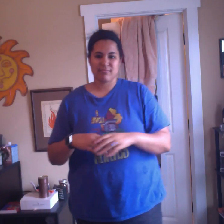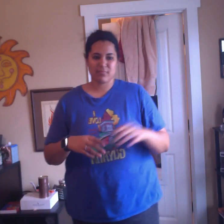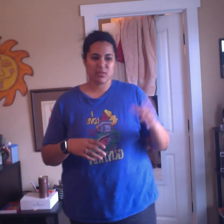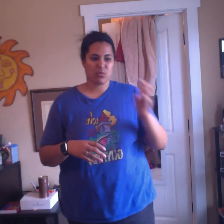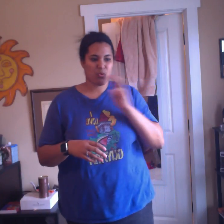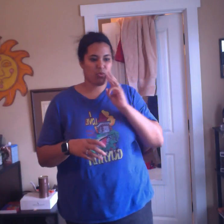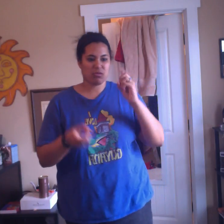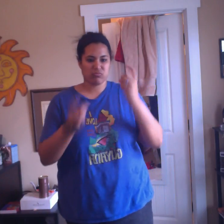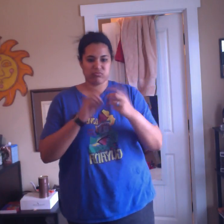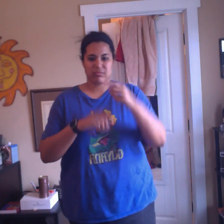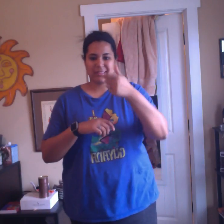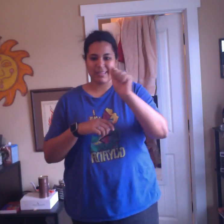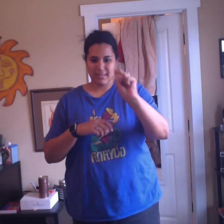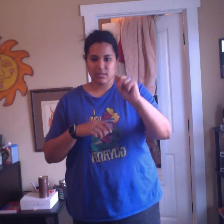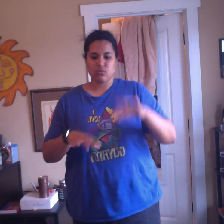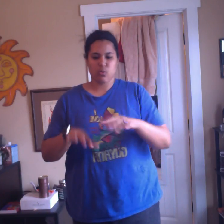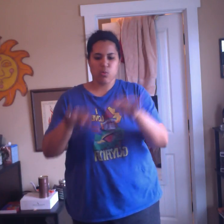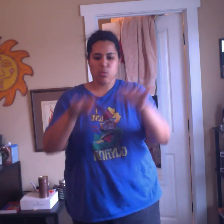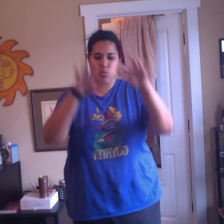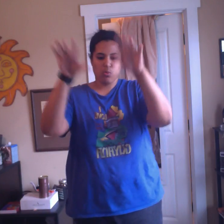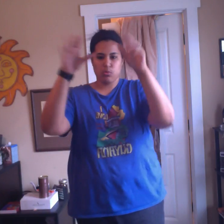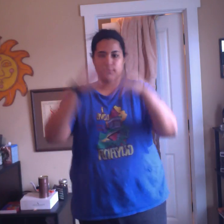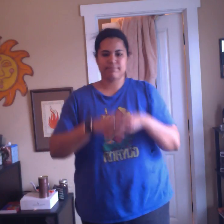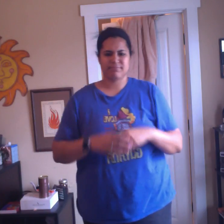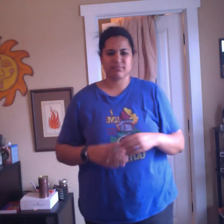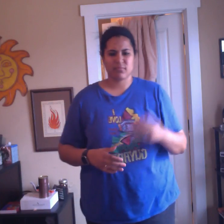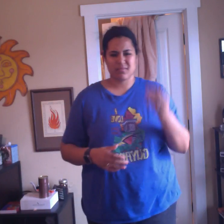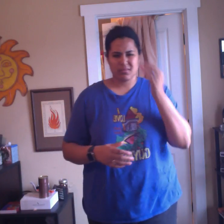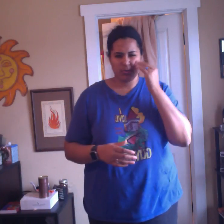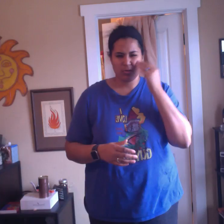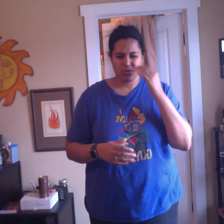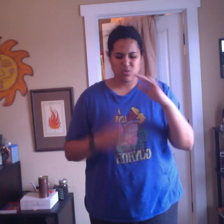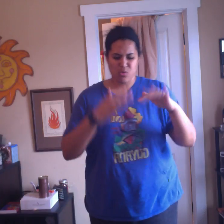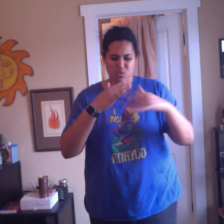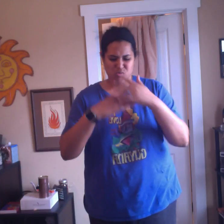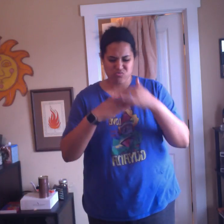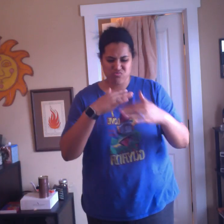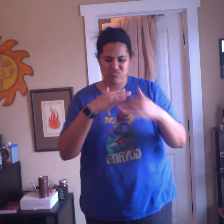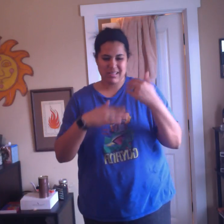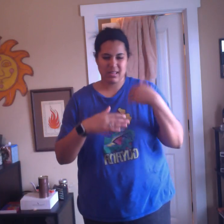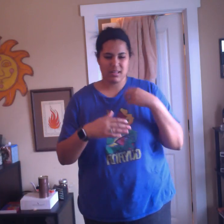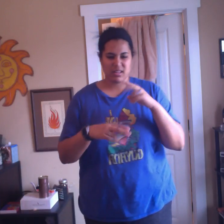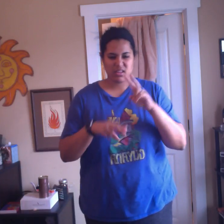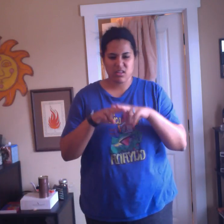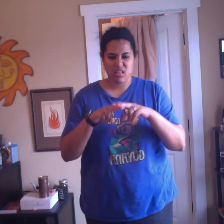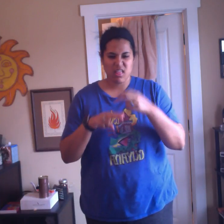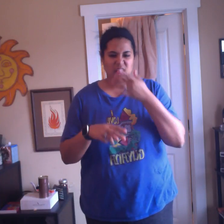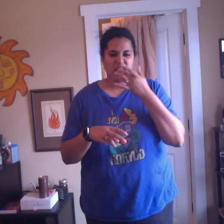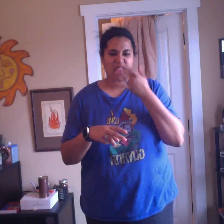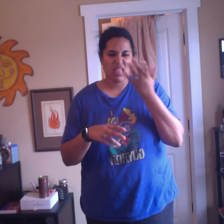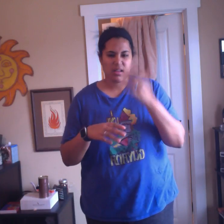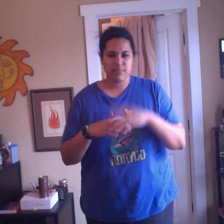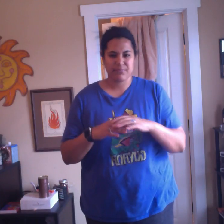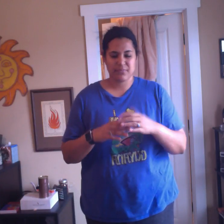cords. As you know, the ocean is very salty, and when the water on its surface evaporates, it leaves the salt behind. So you can